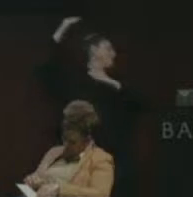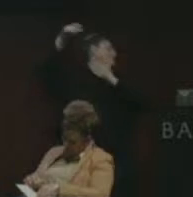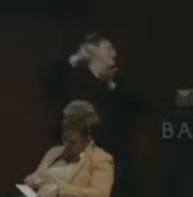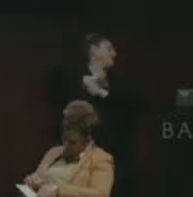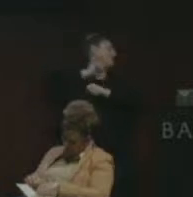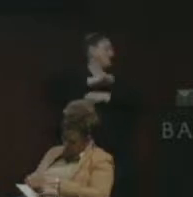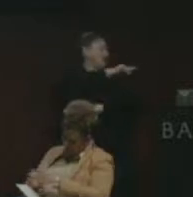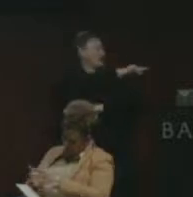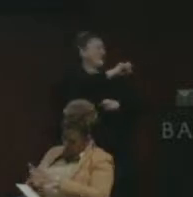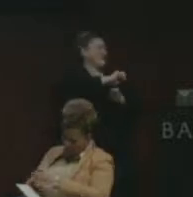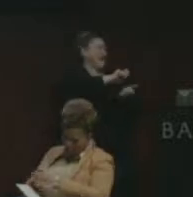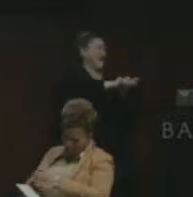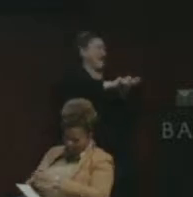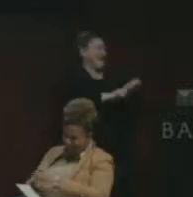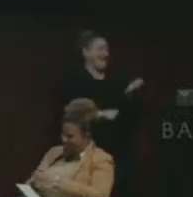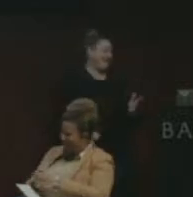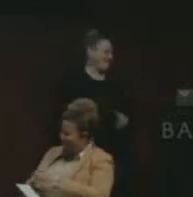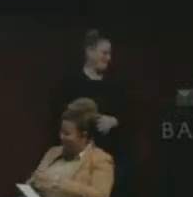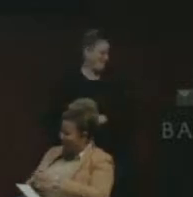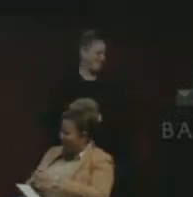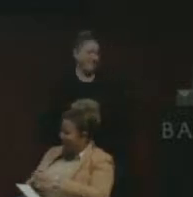it.